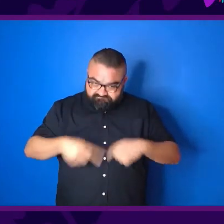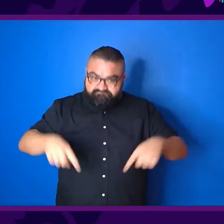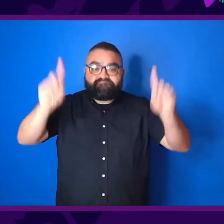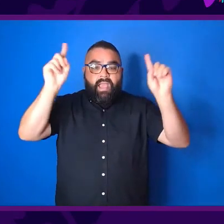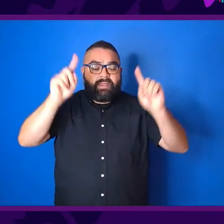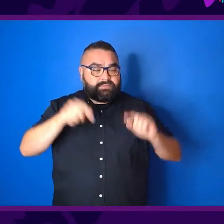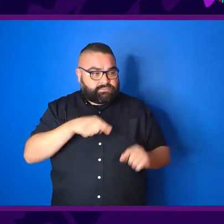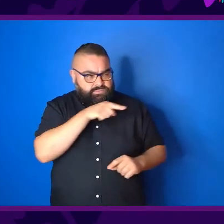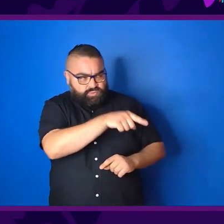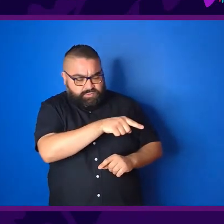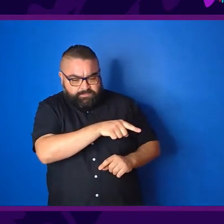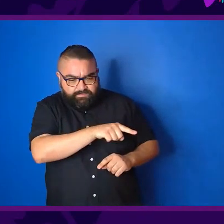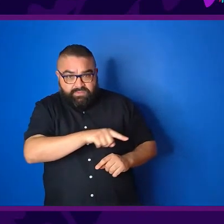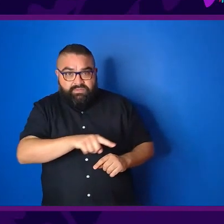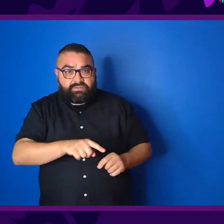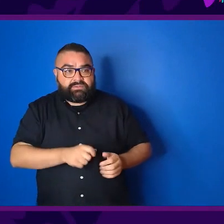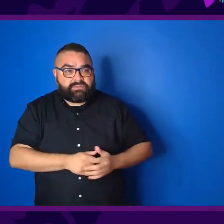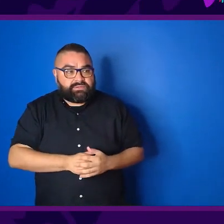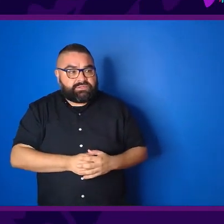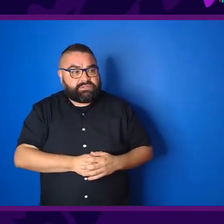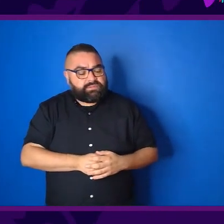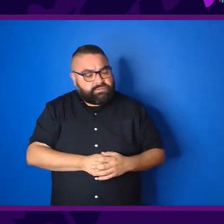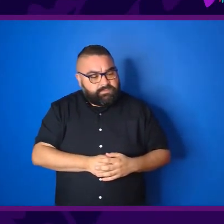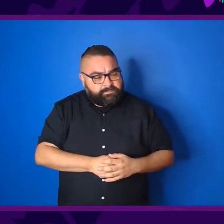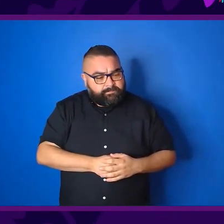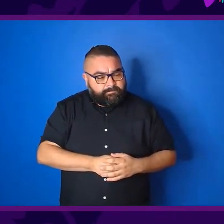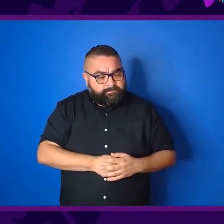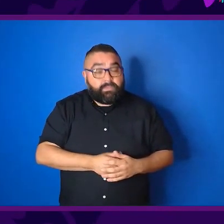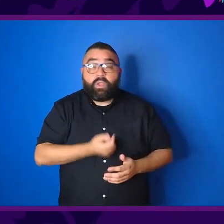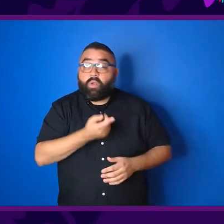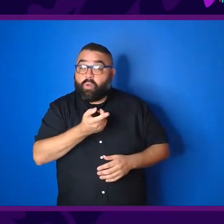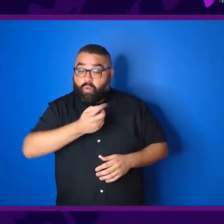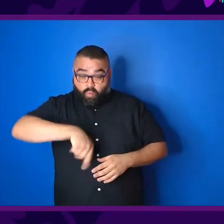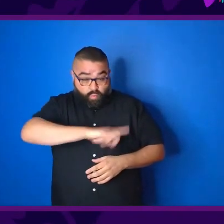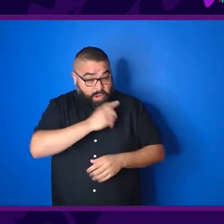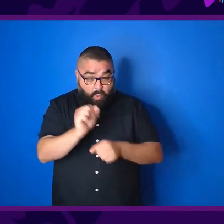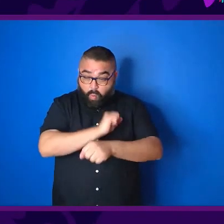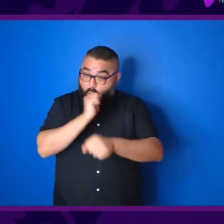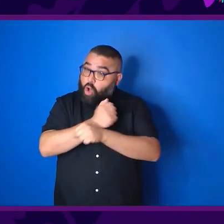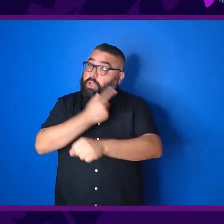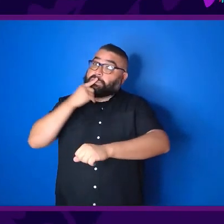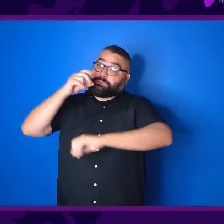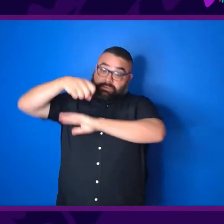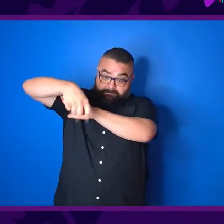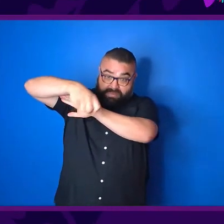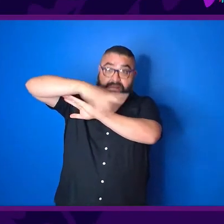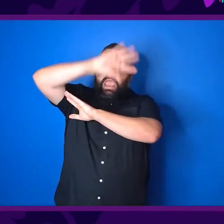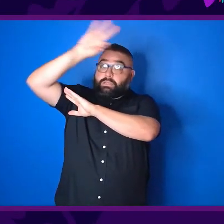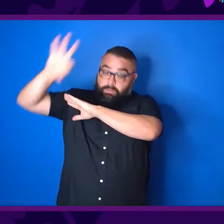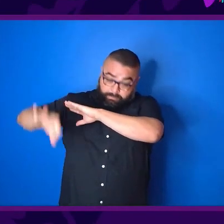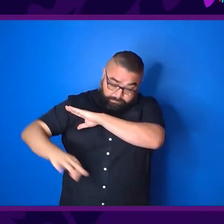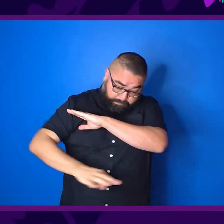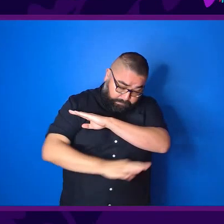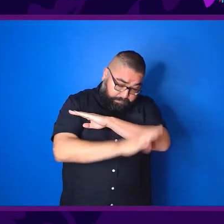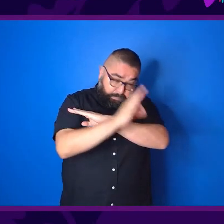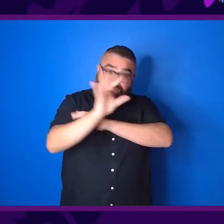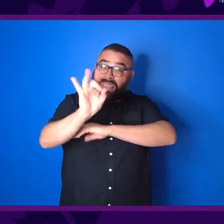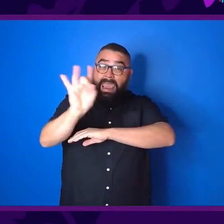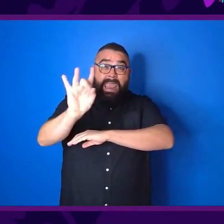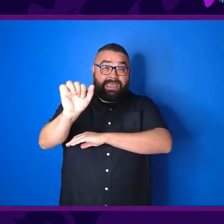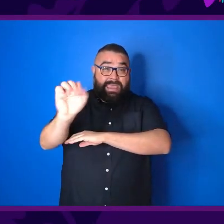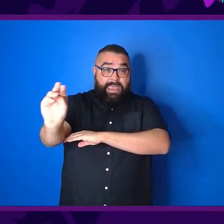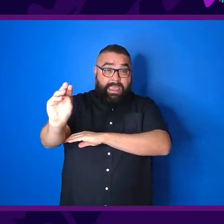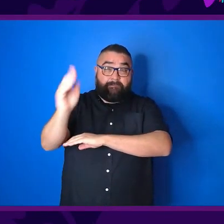worked 3 4-hour shifts, midnight till 4 a.m., 8 a.m. till 12 noon,